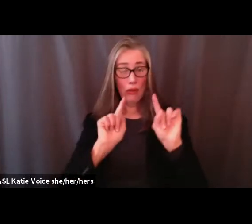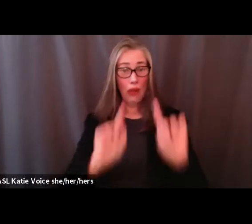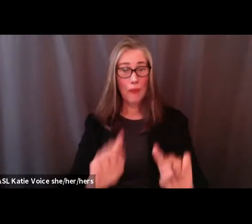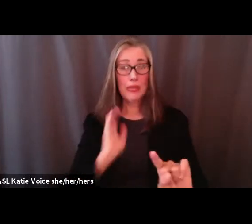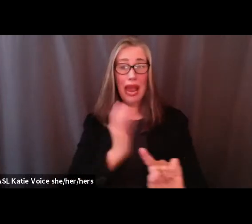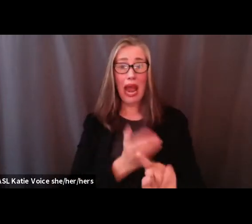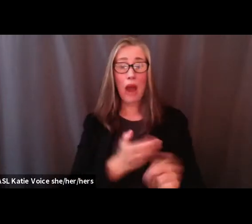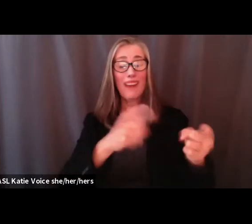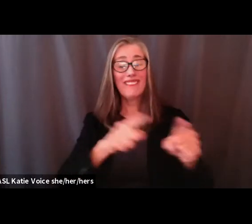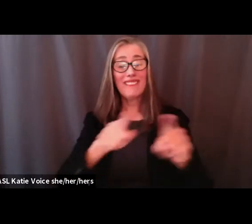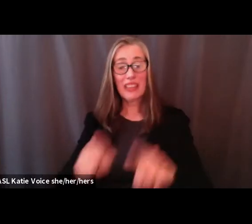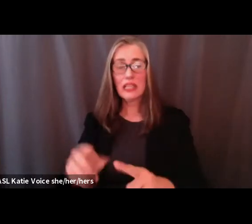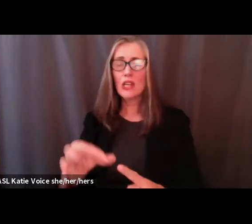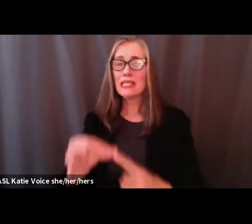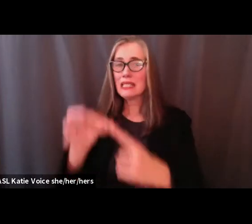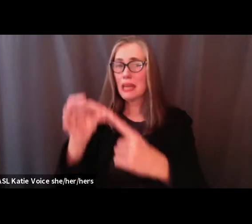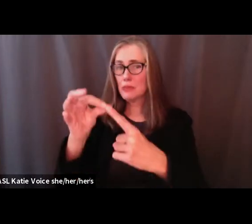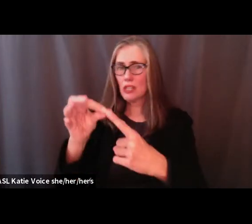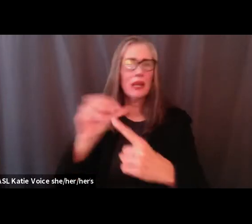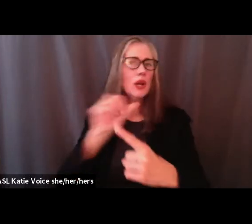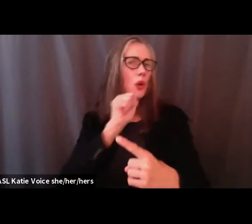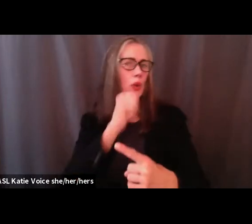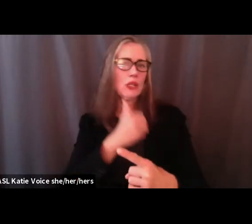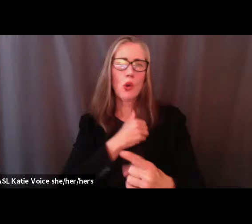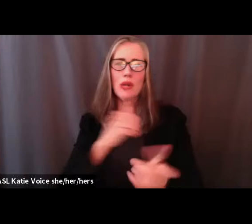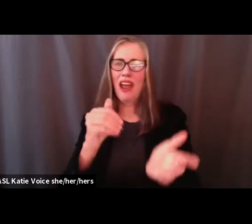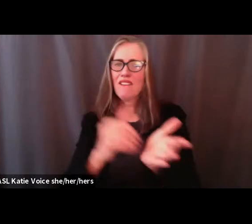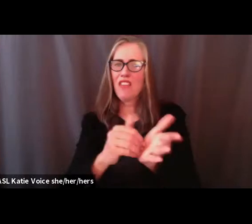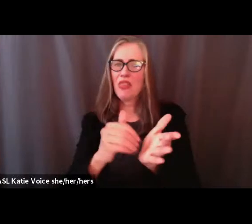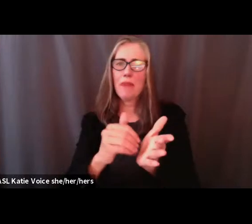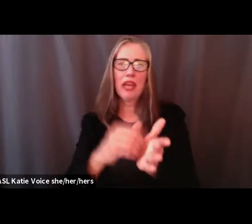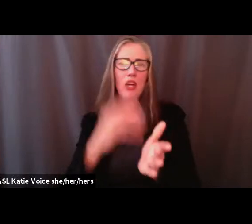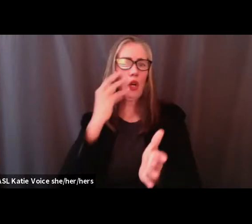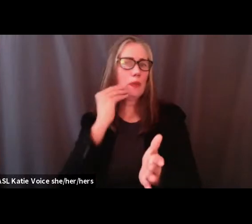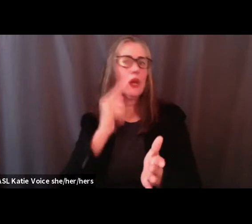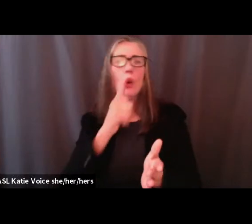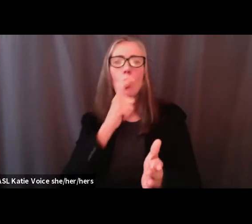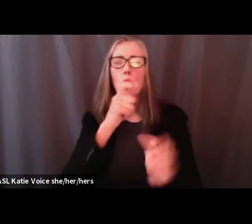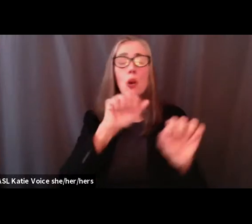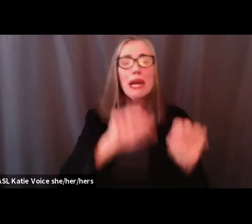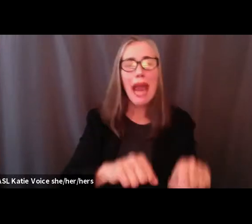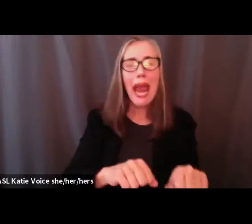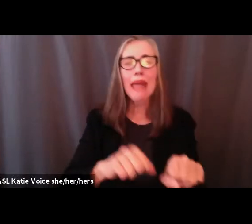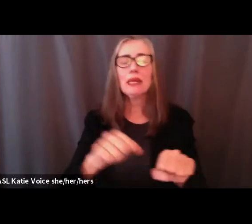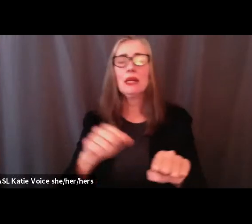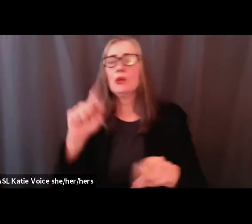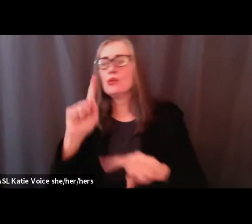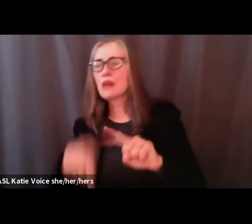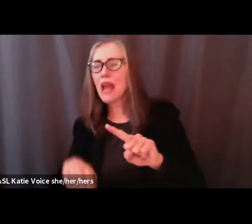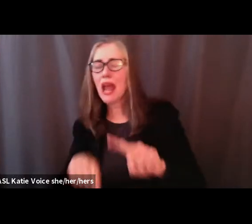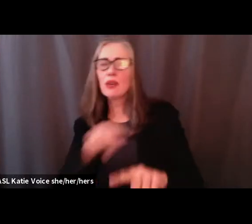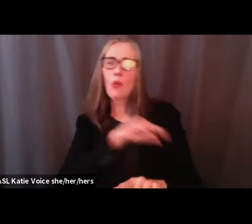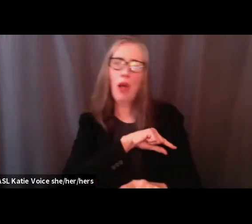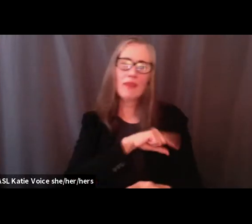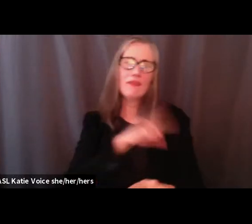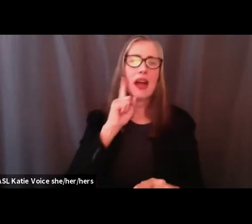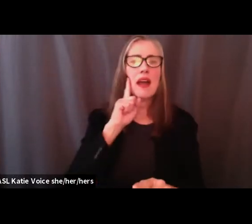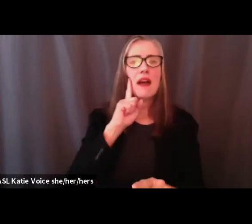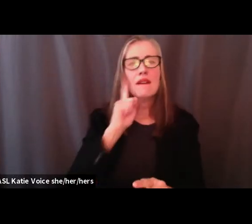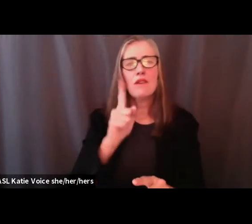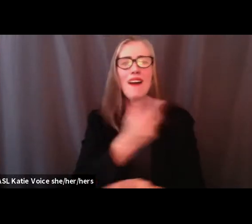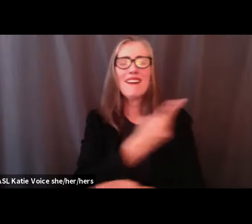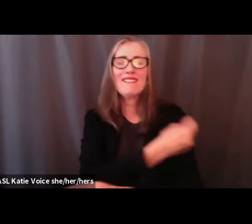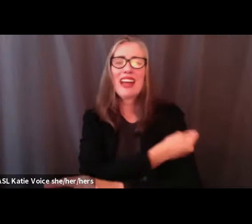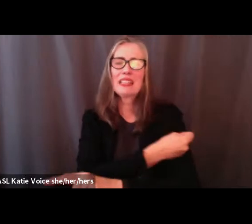the exception. We don't have medical staff to say who can and cannot qualify medically to get a vaccine. So this was the